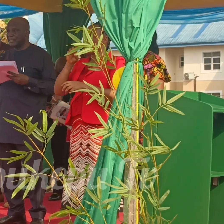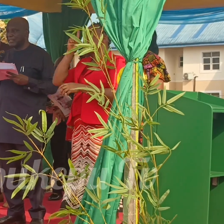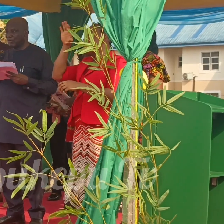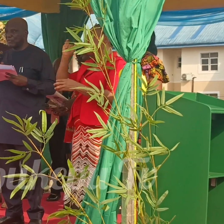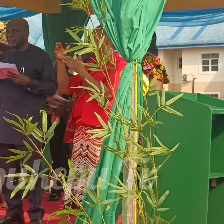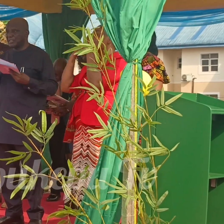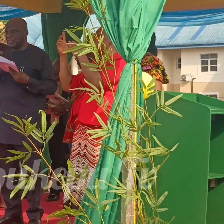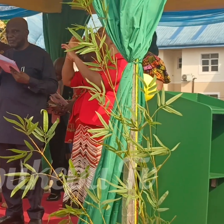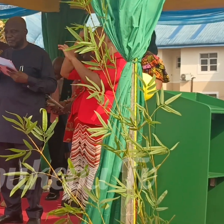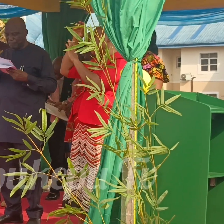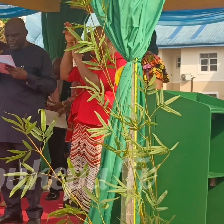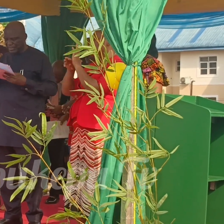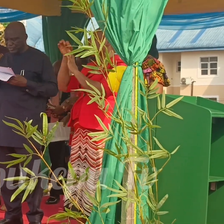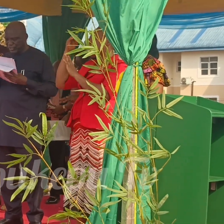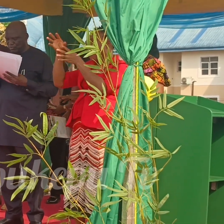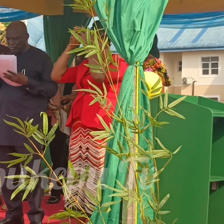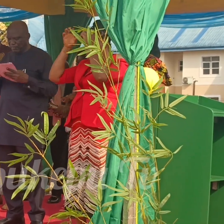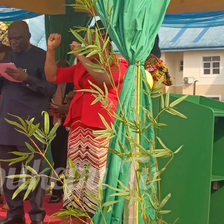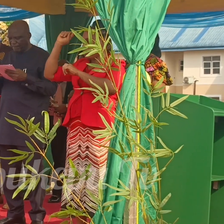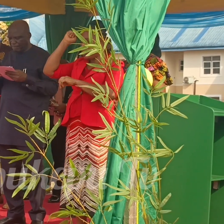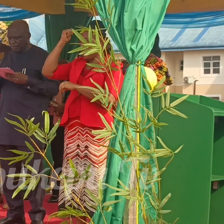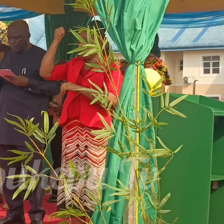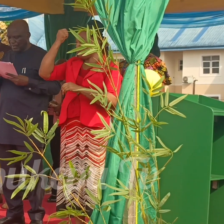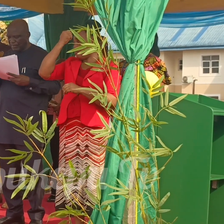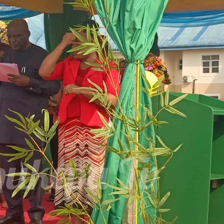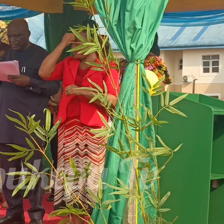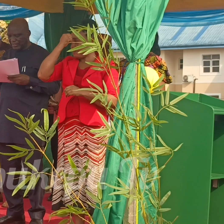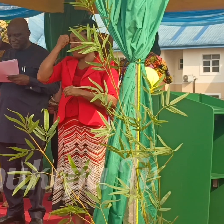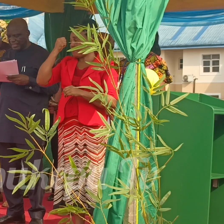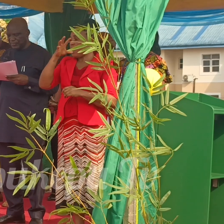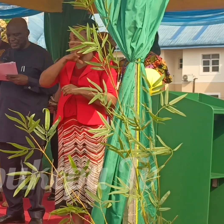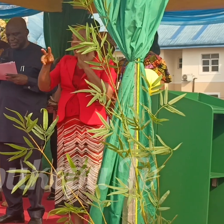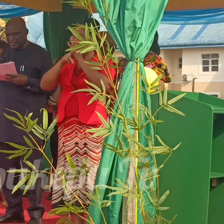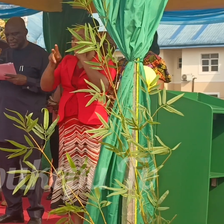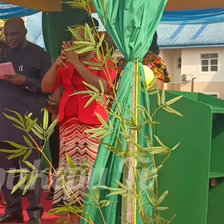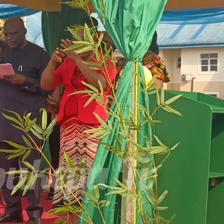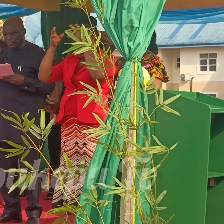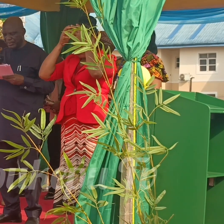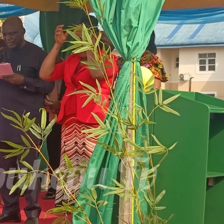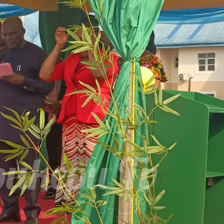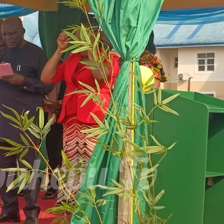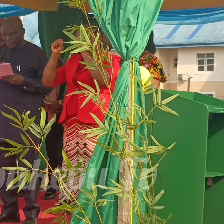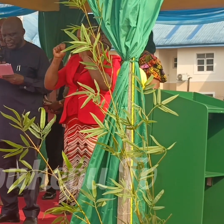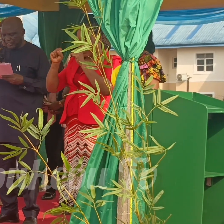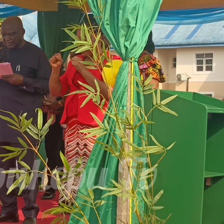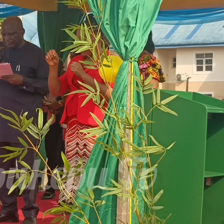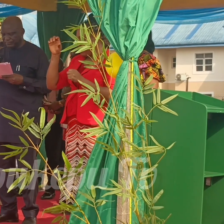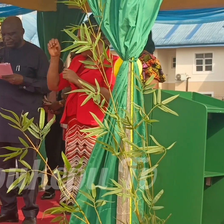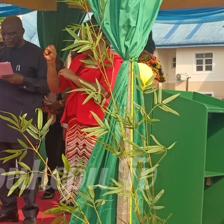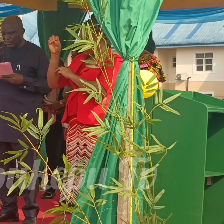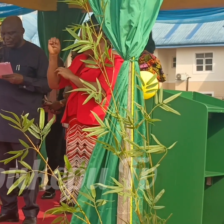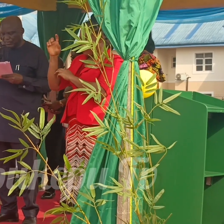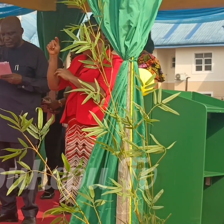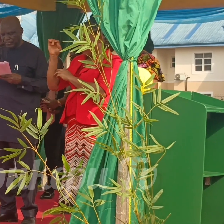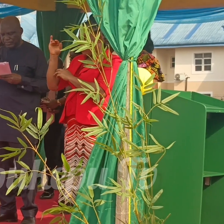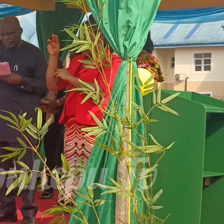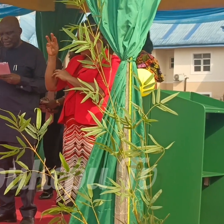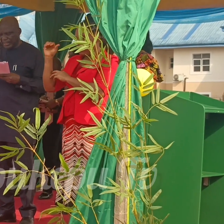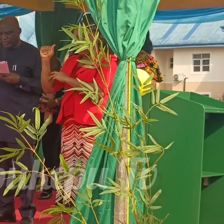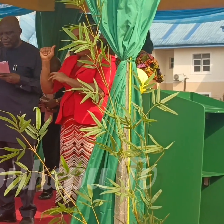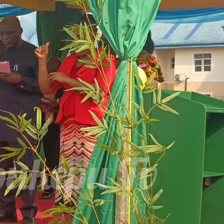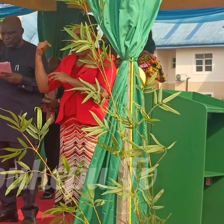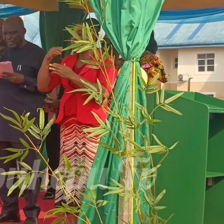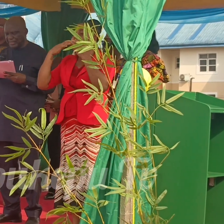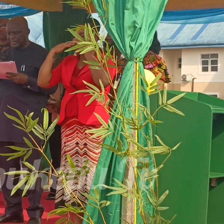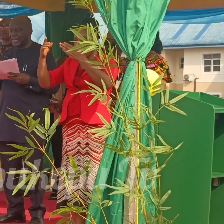thank the government of President Tinubu and Vice President Shettima. We